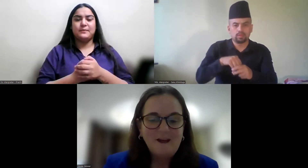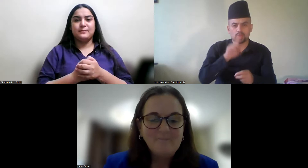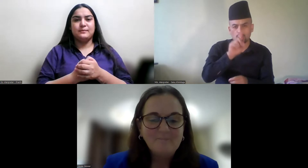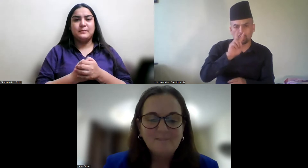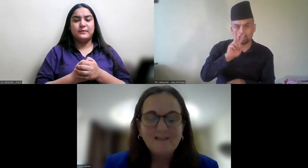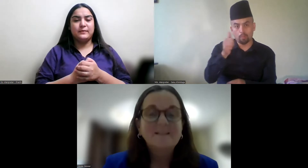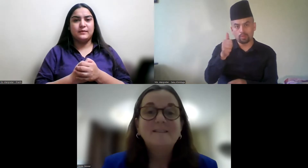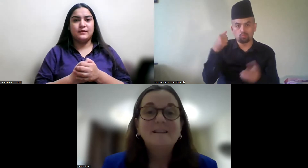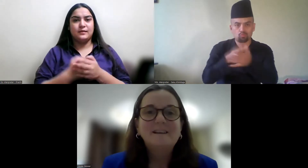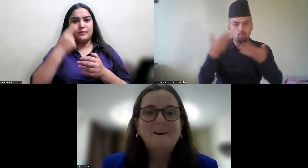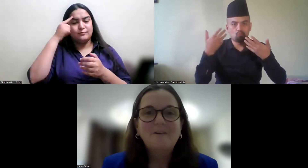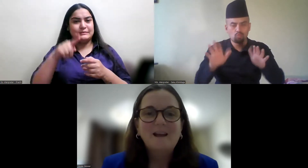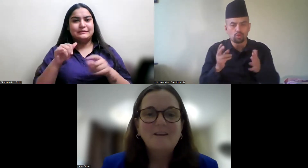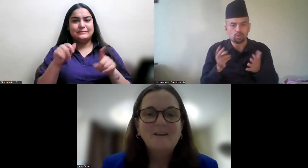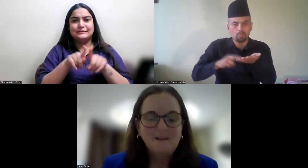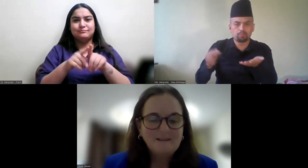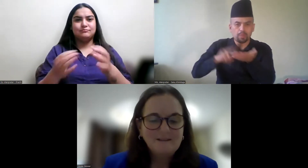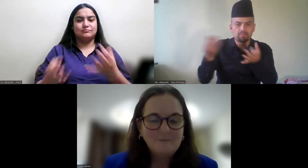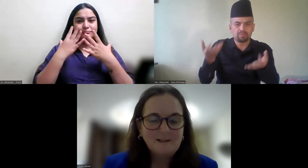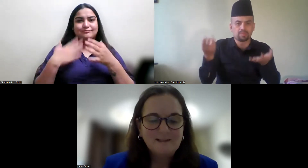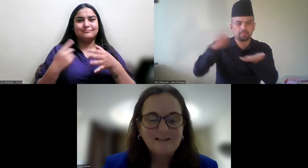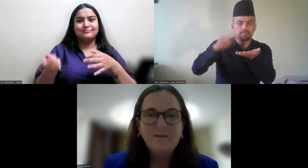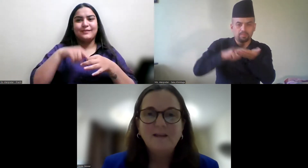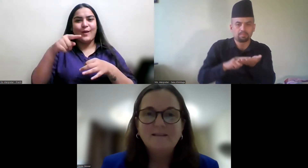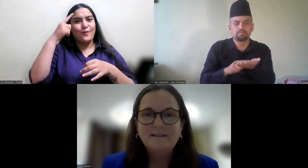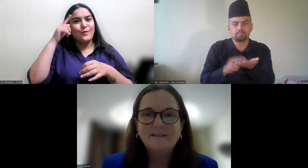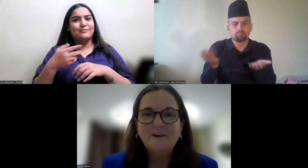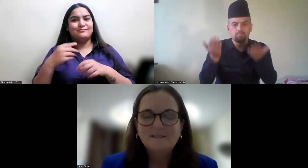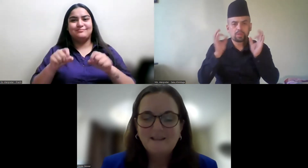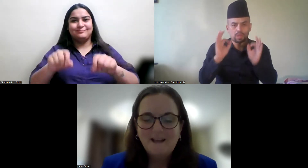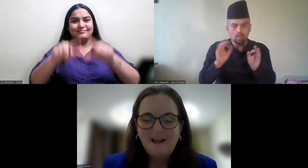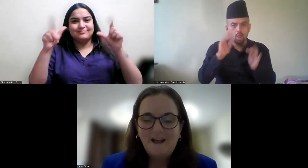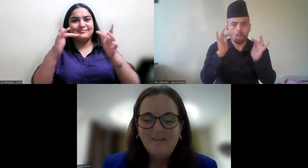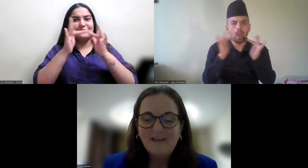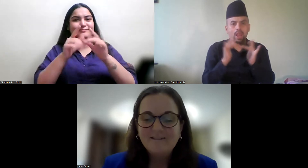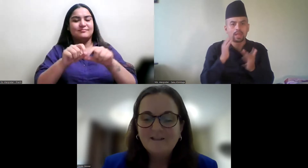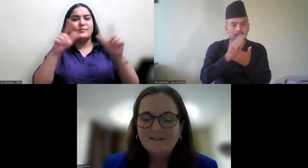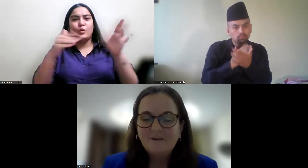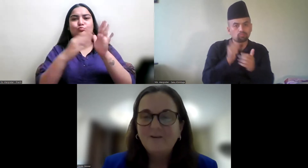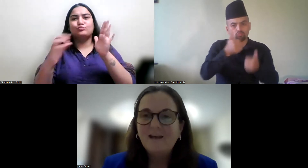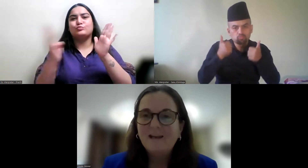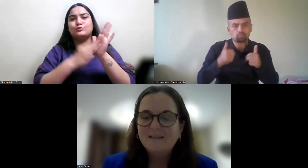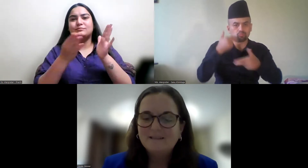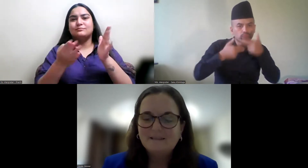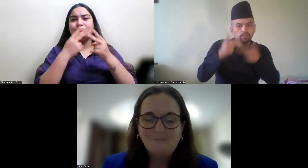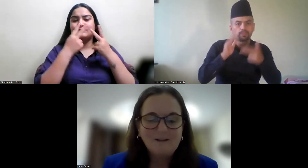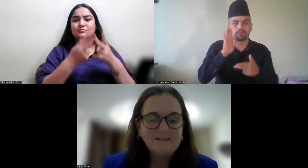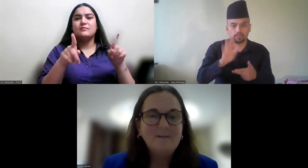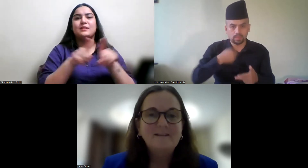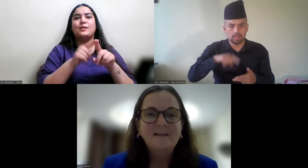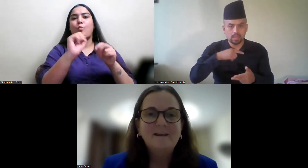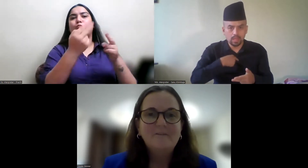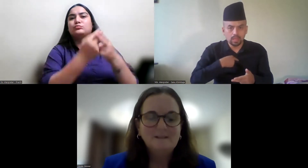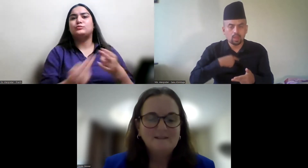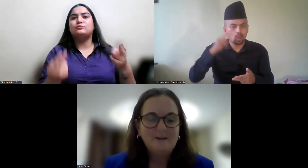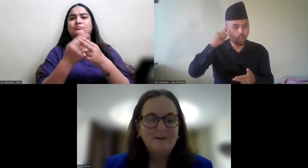very exciting online event as we disseminate and discuss the case studies on adolescents